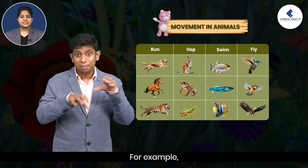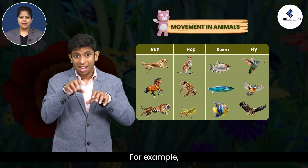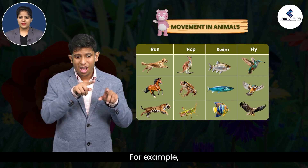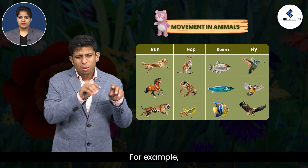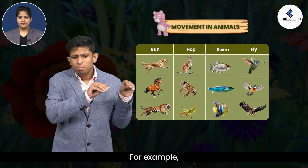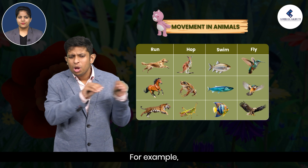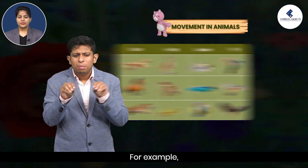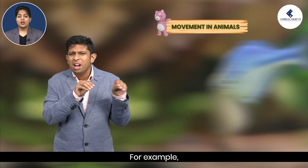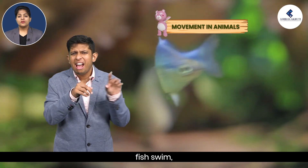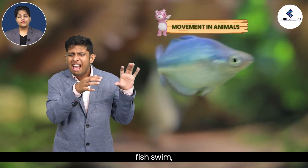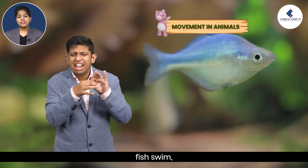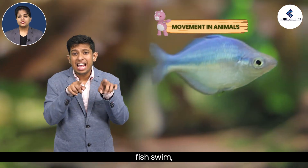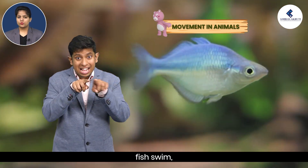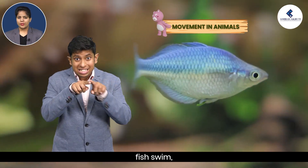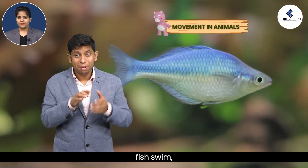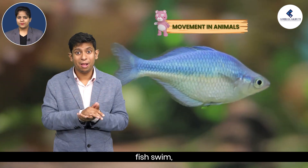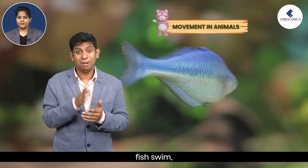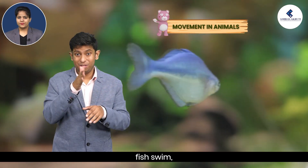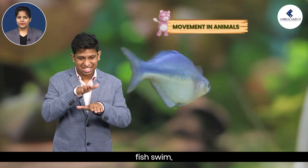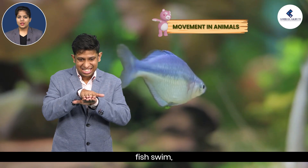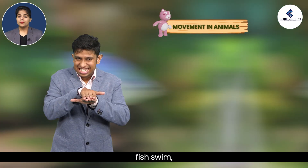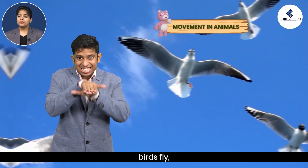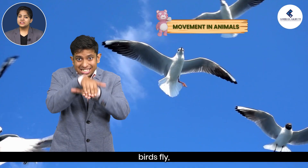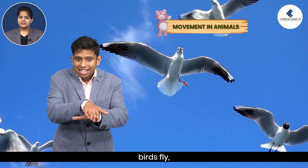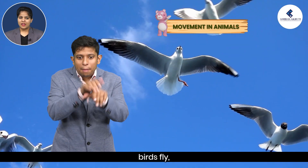For example, fish swim,